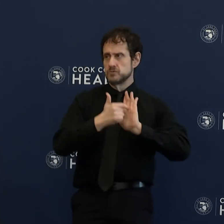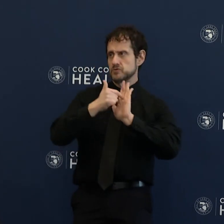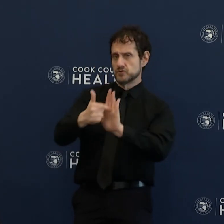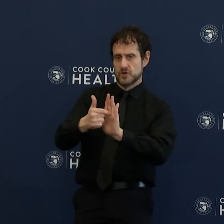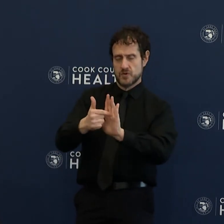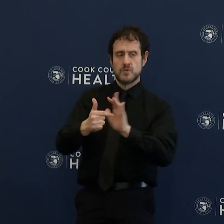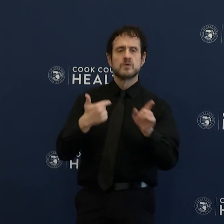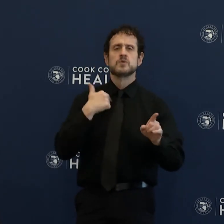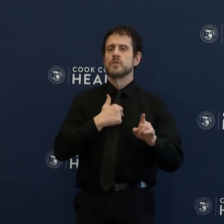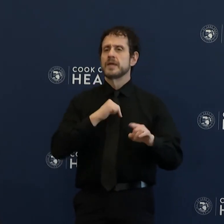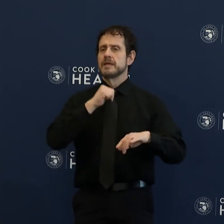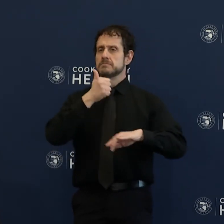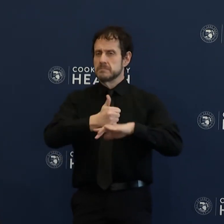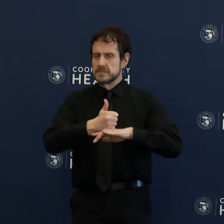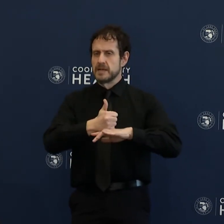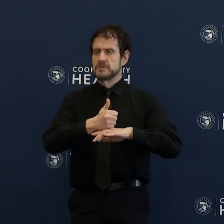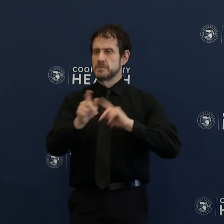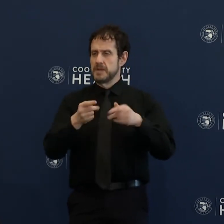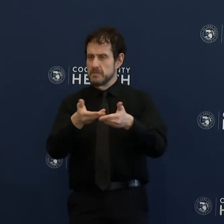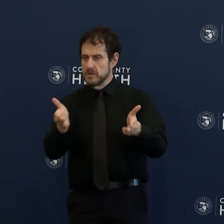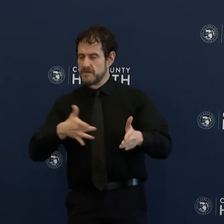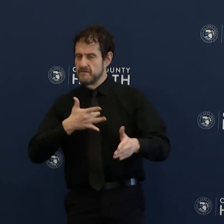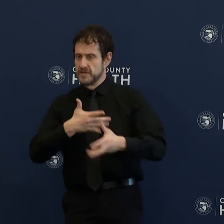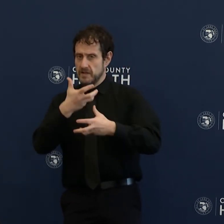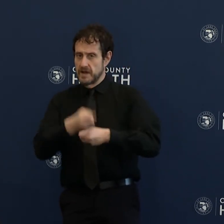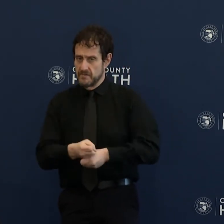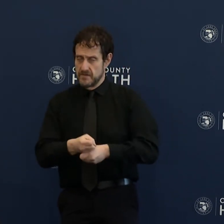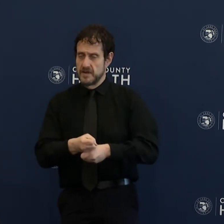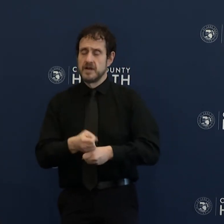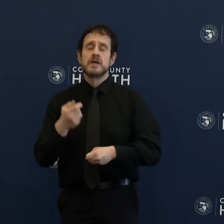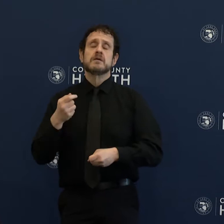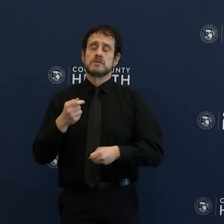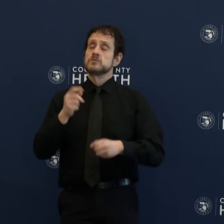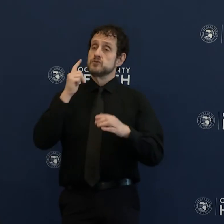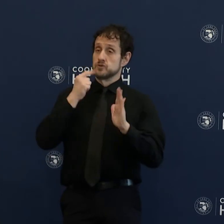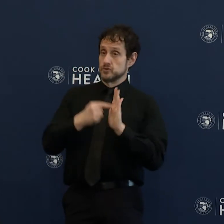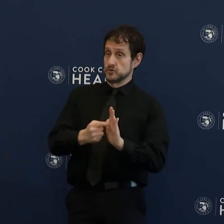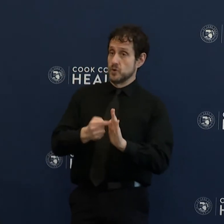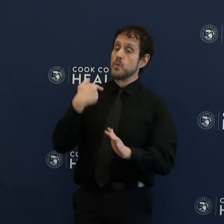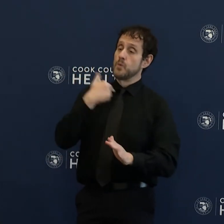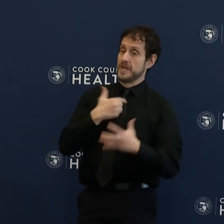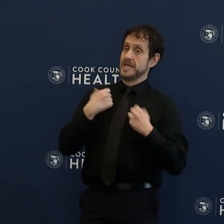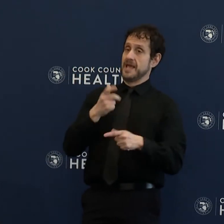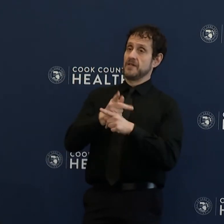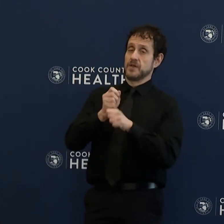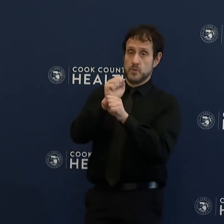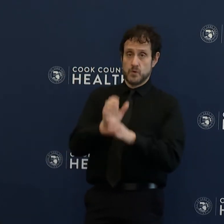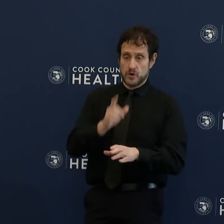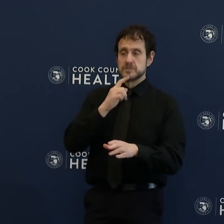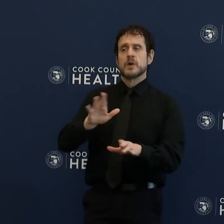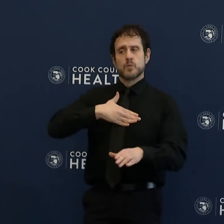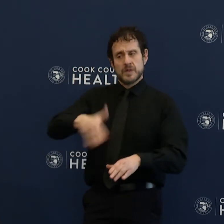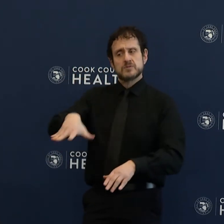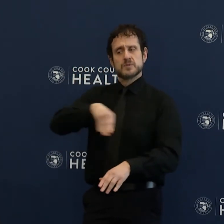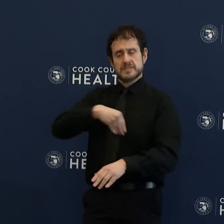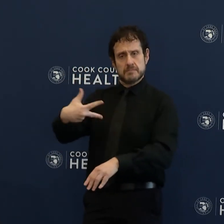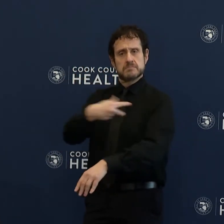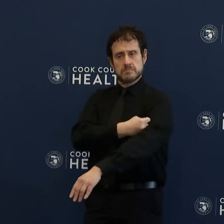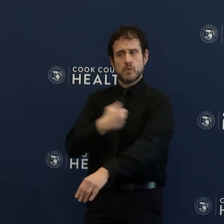public confidence that as healthcare providers, as community leaders, we are willing to take the vaccine and know that this is a road to ending